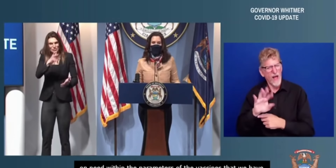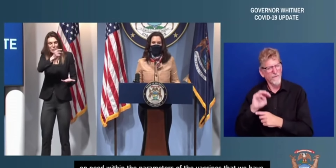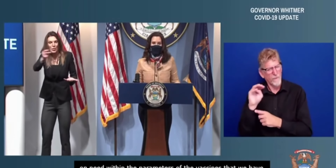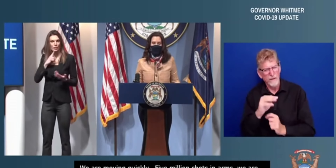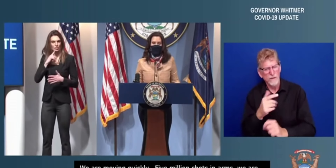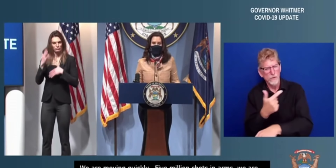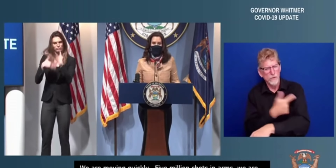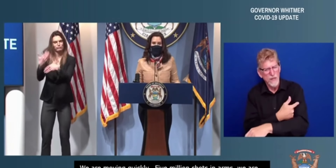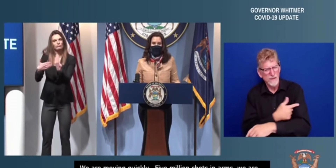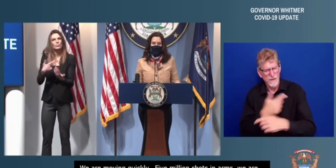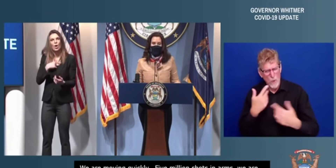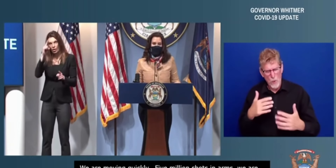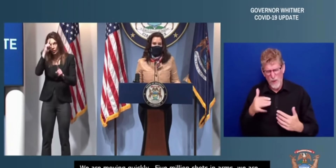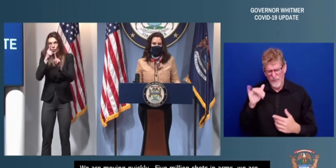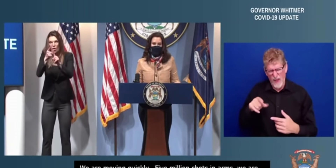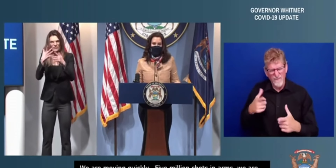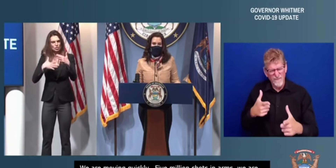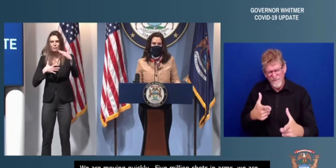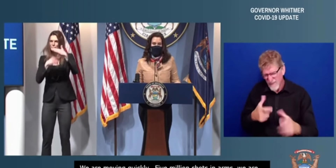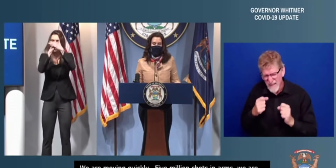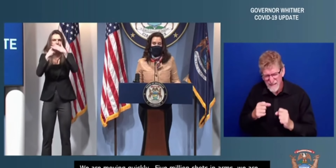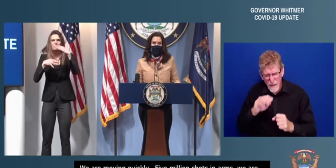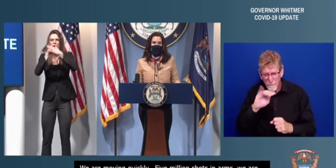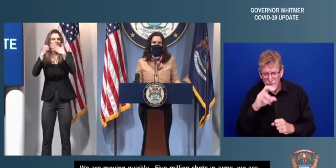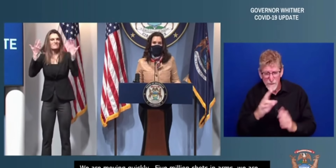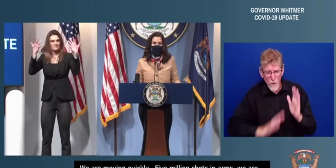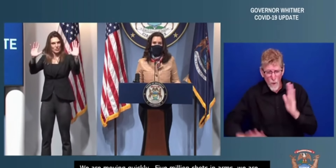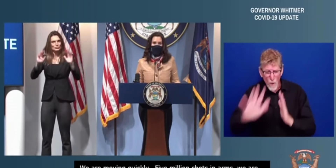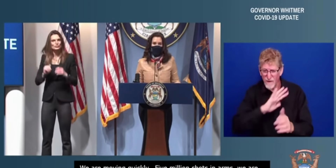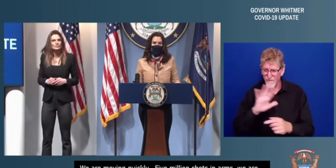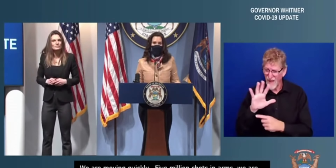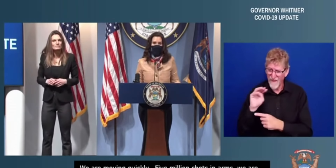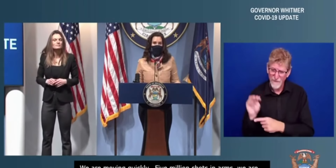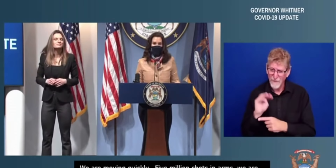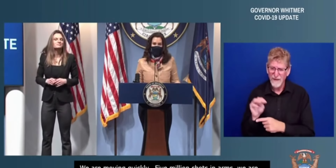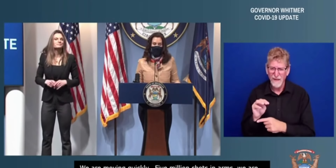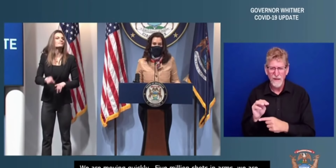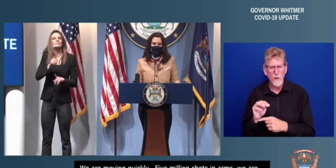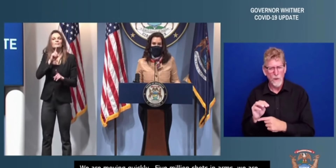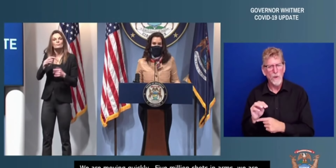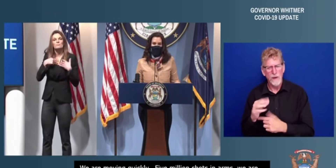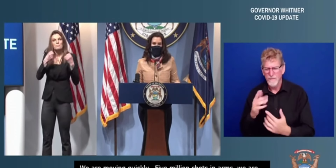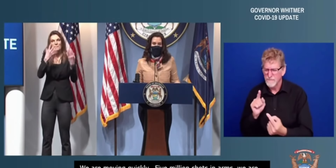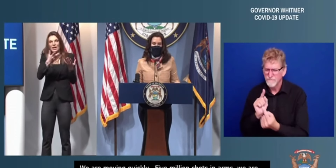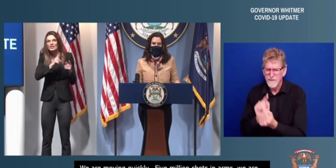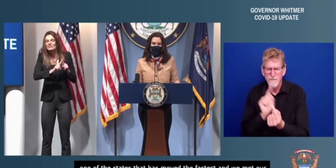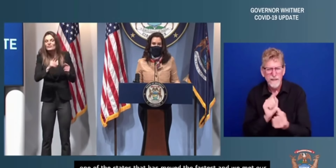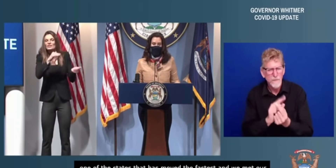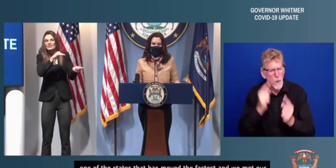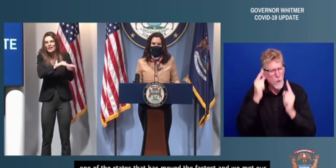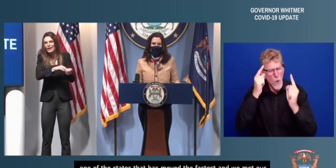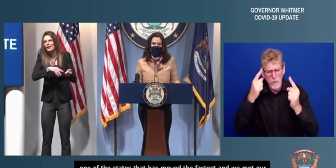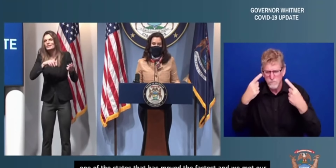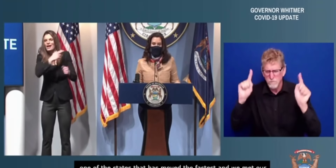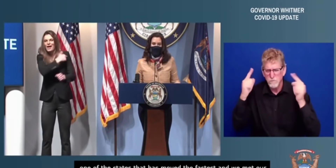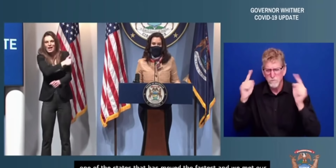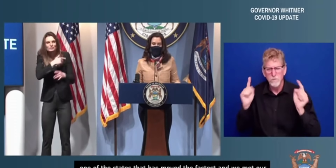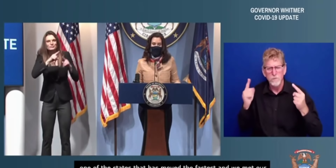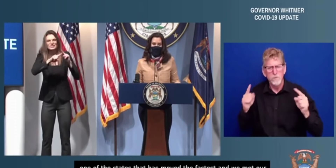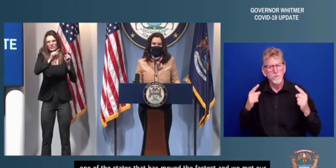met all of our benchmarks, and it's an incredible network of providers that we're working with. And I